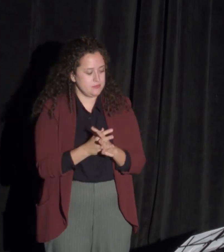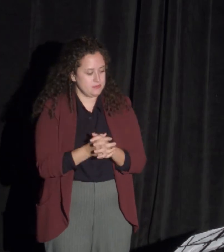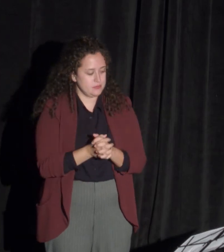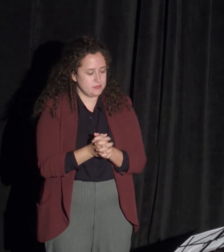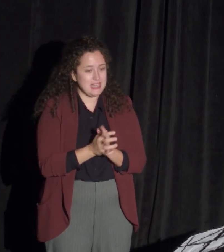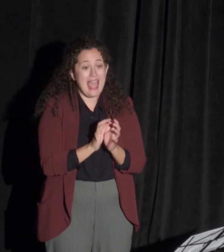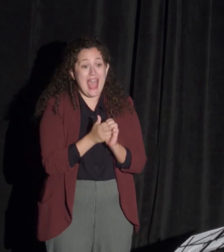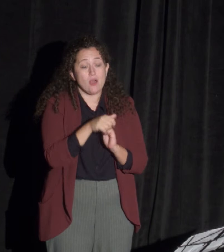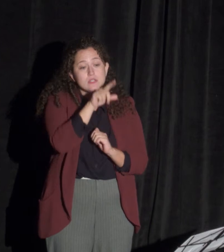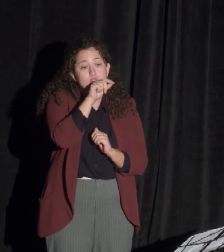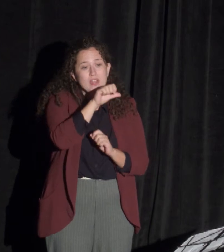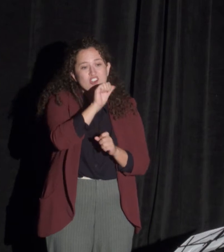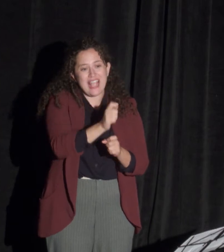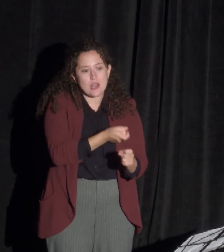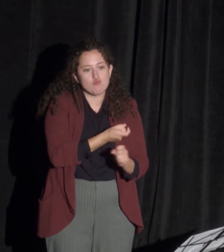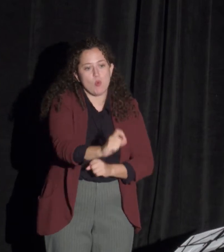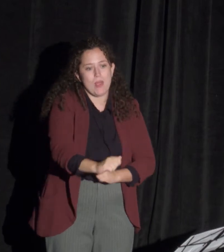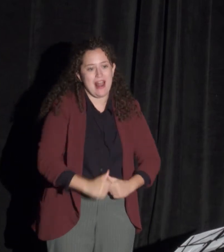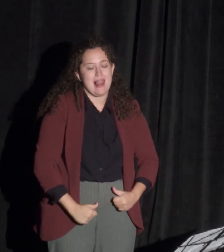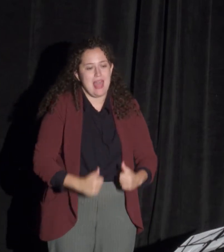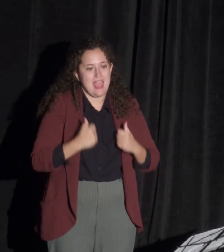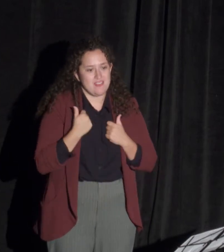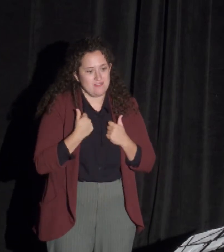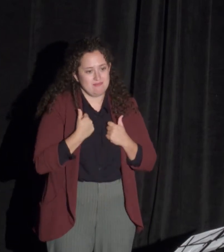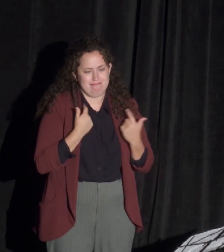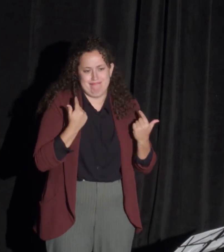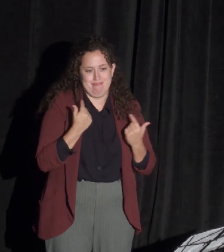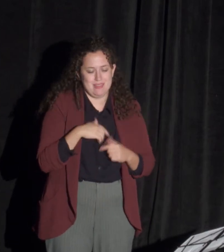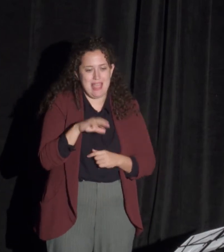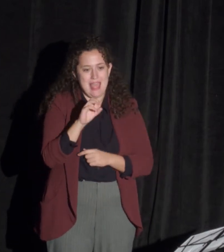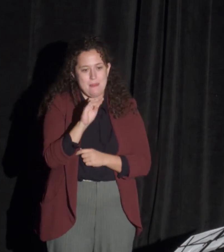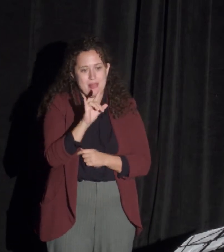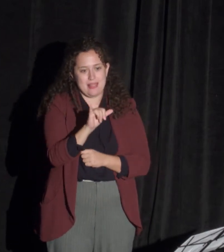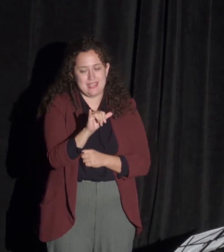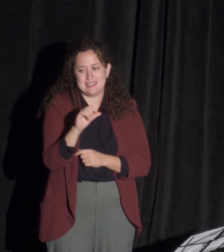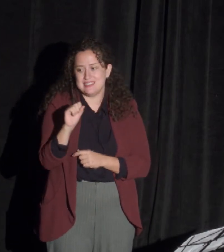How Twitter Can Ruin a Life by Emily St. James.